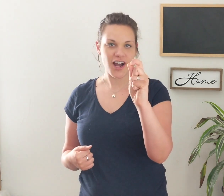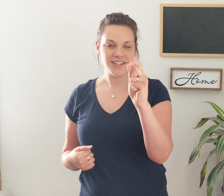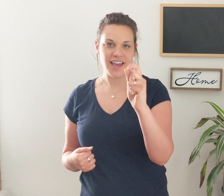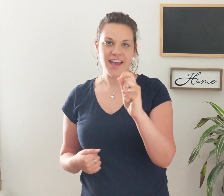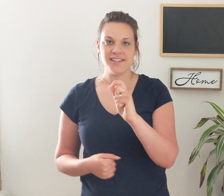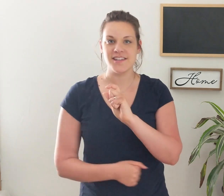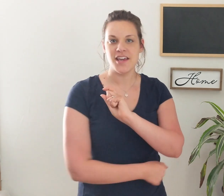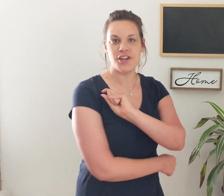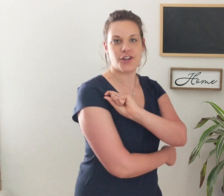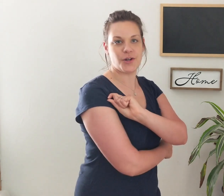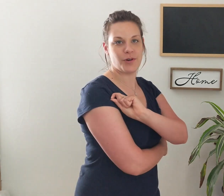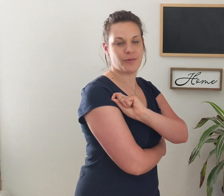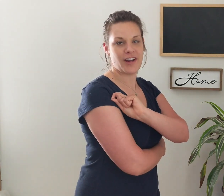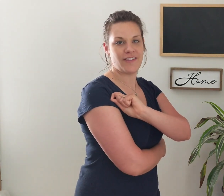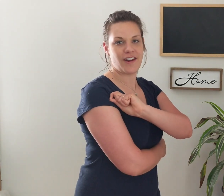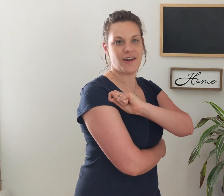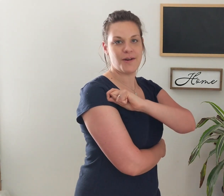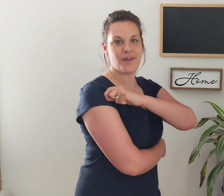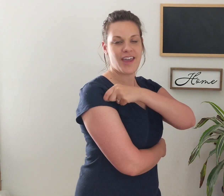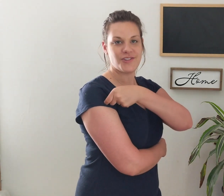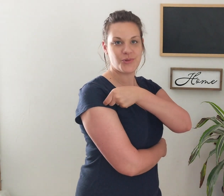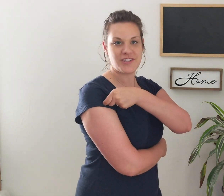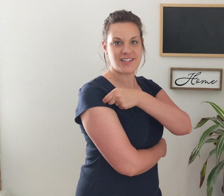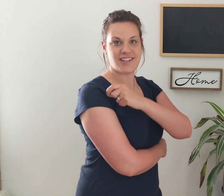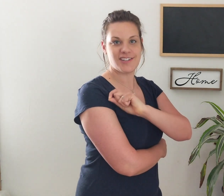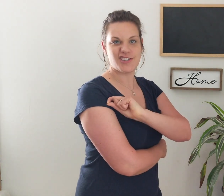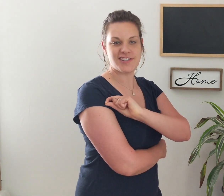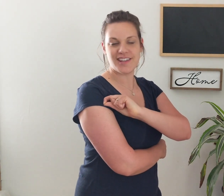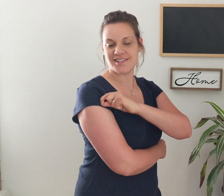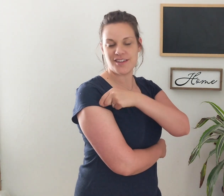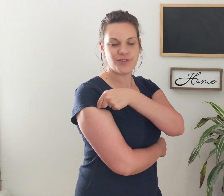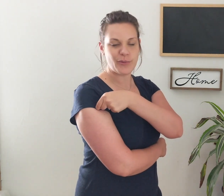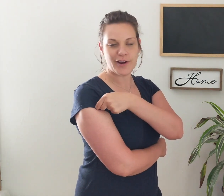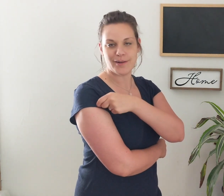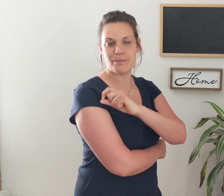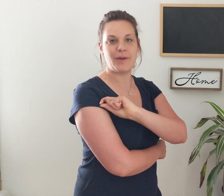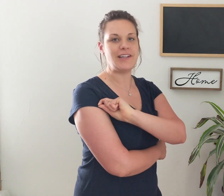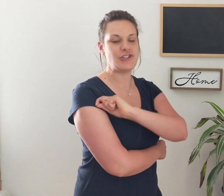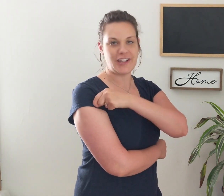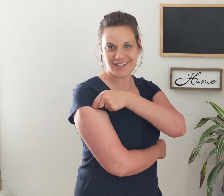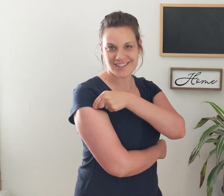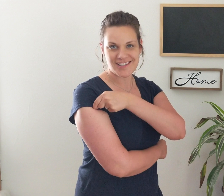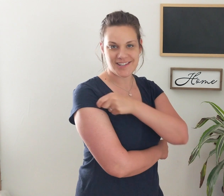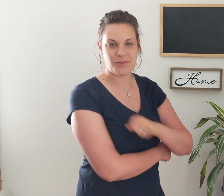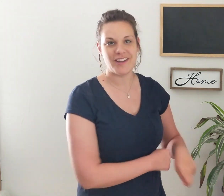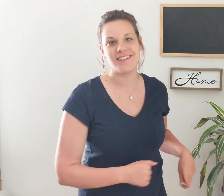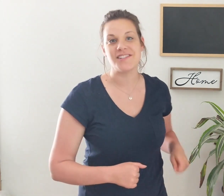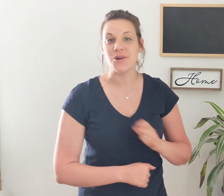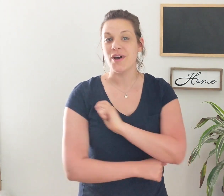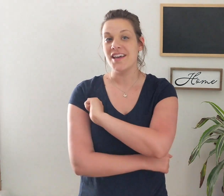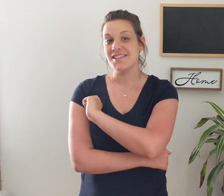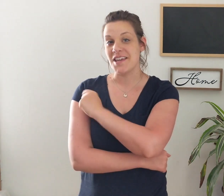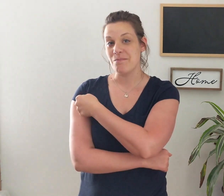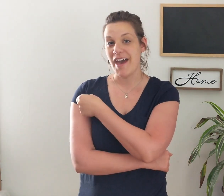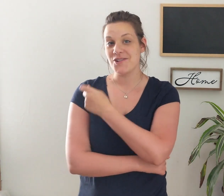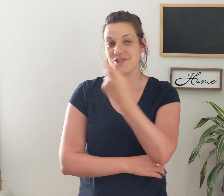crocked X. You're gonna put it right on that arm and twist it, just as if you were pinching someone. So St.